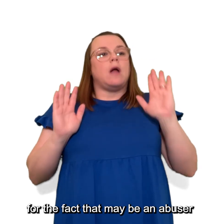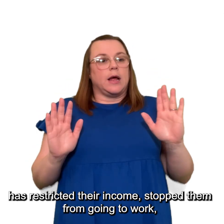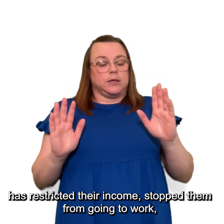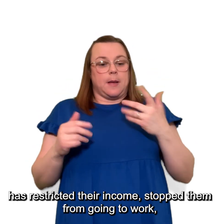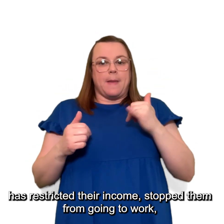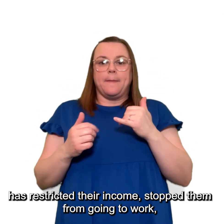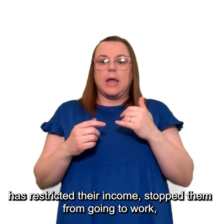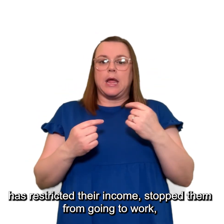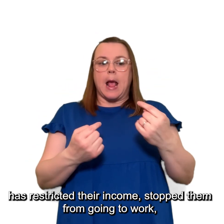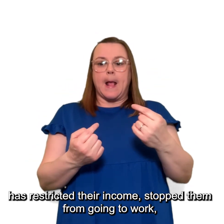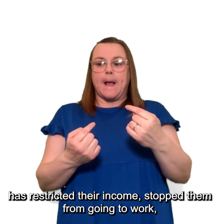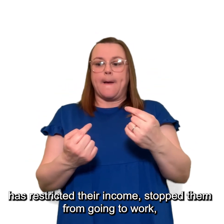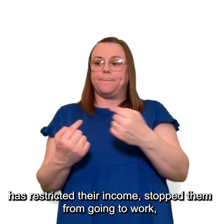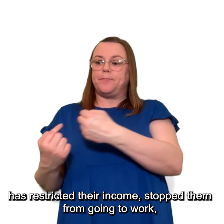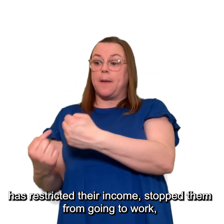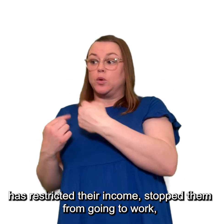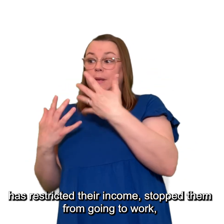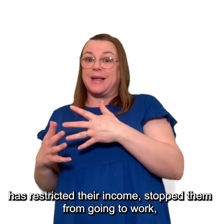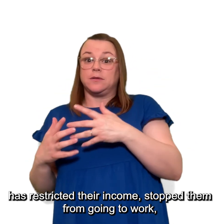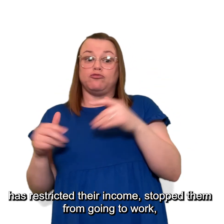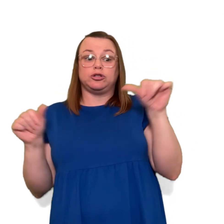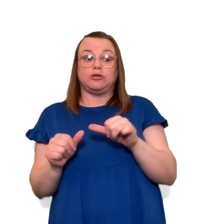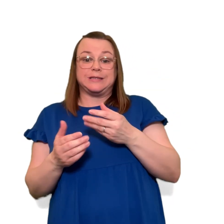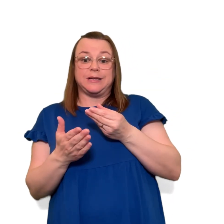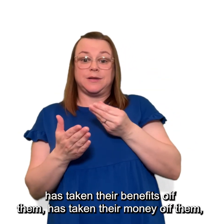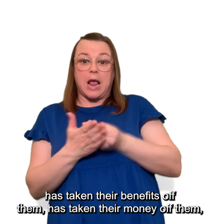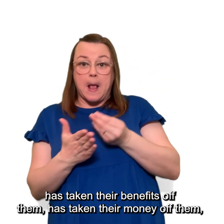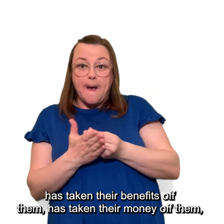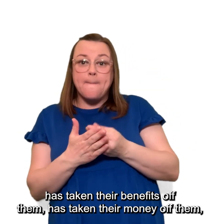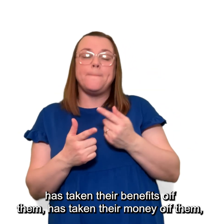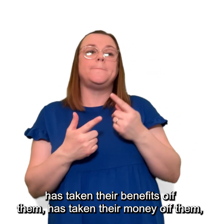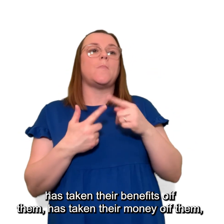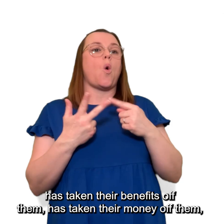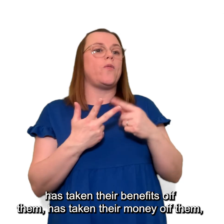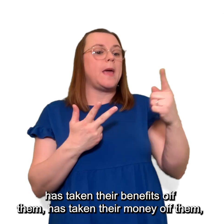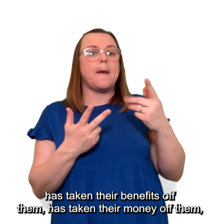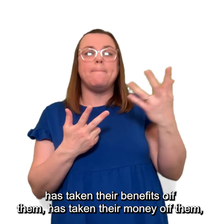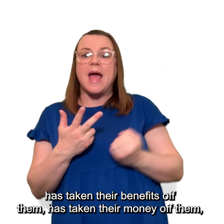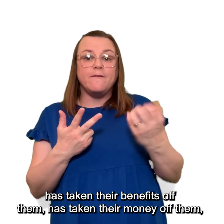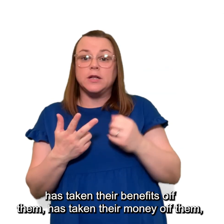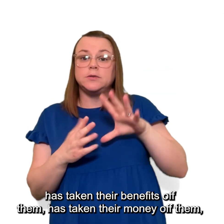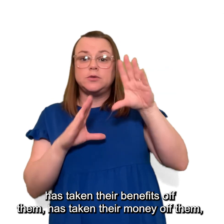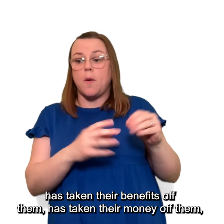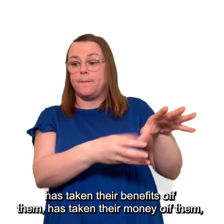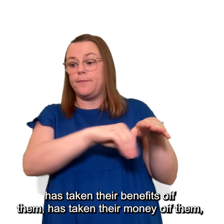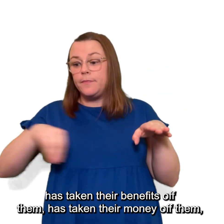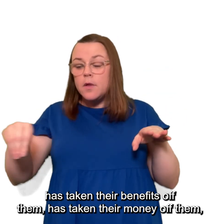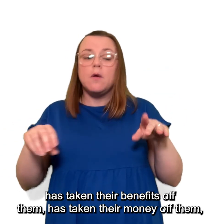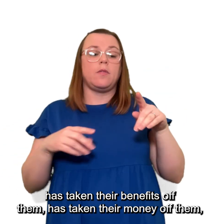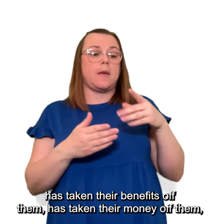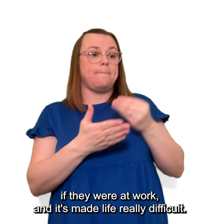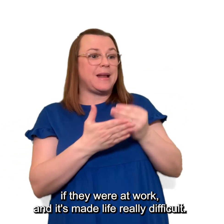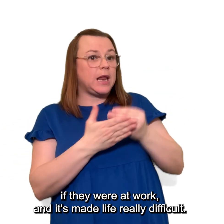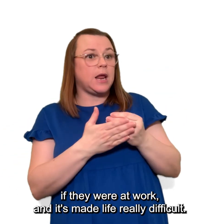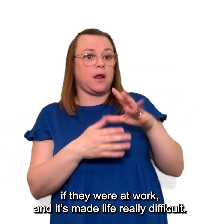an abuser has restricted their income, stopped them from going to work, has taken their benefits off them, has taken their money